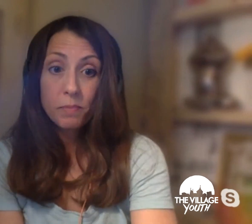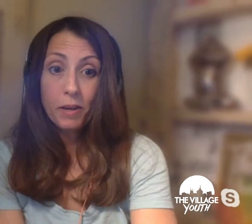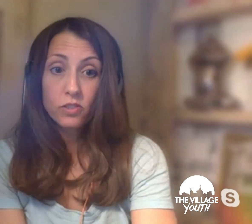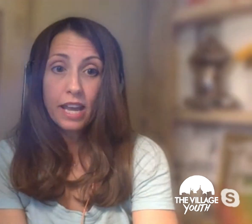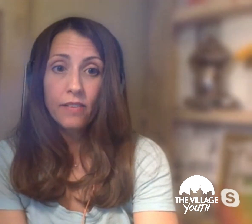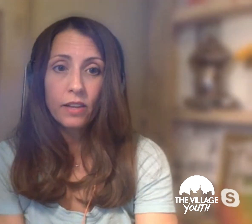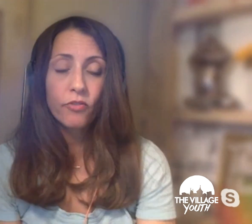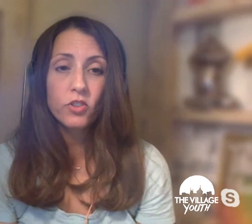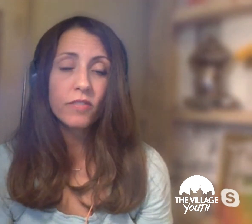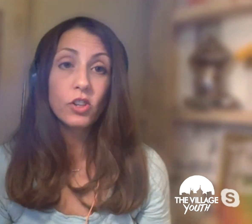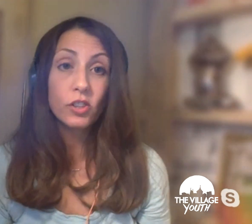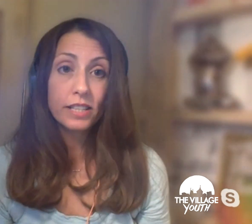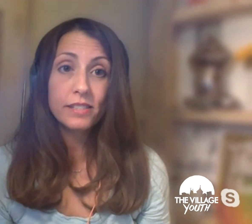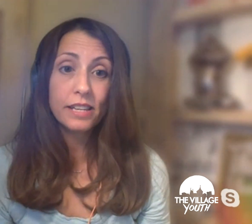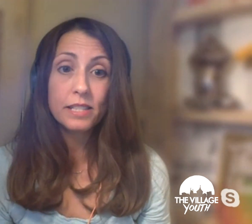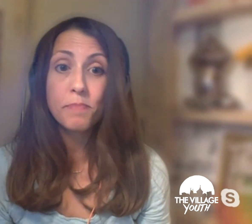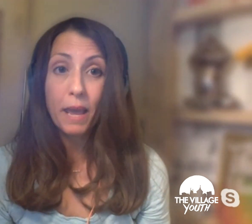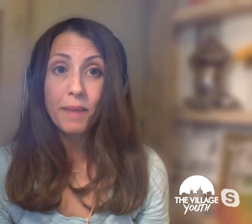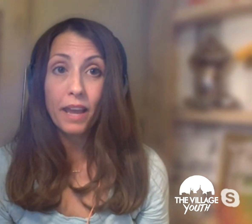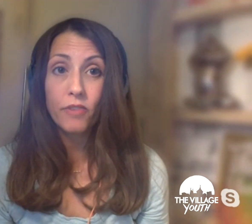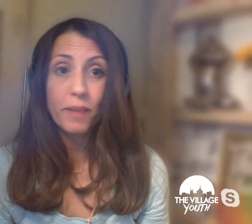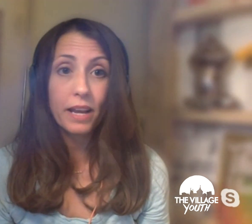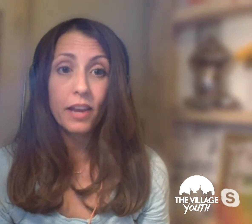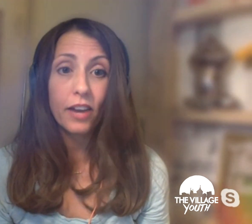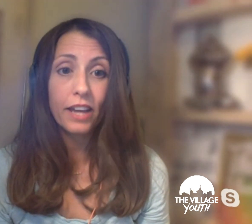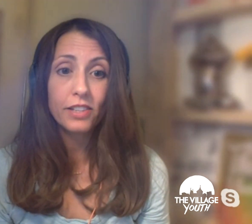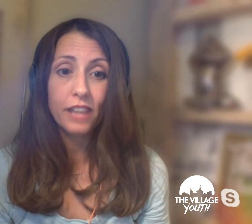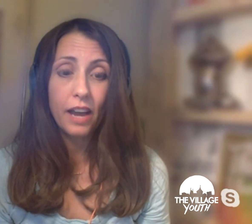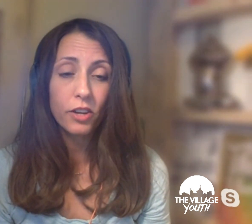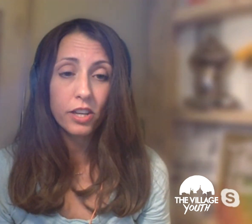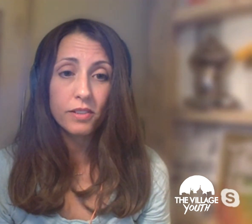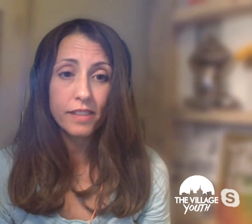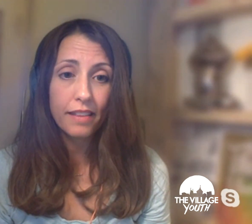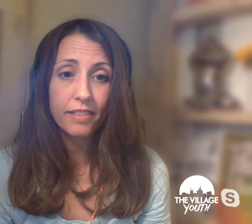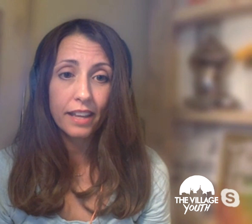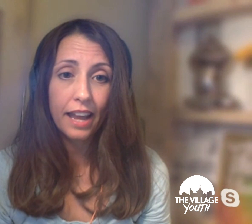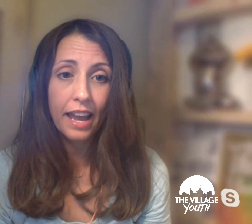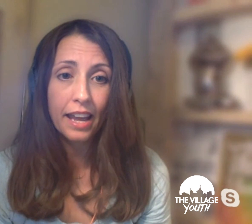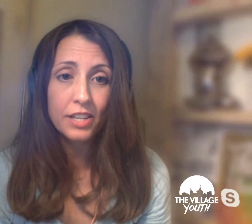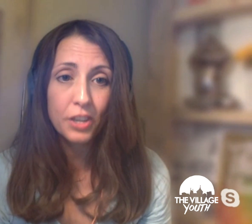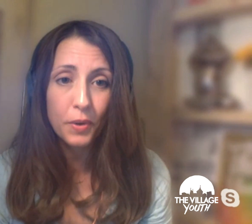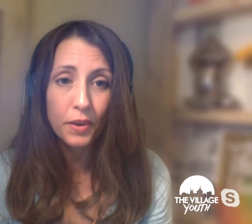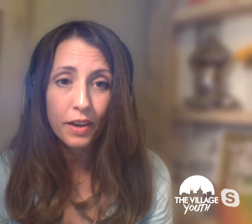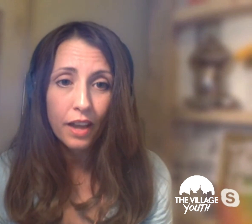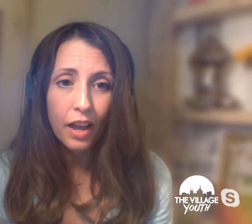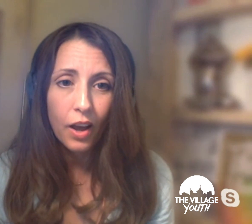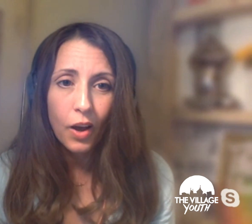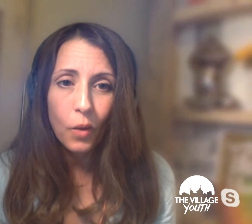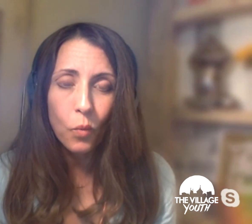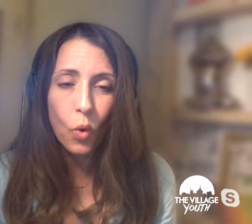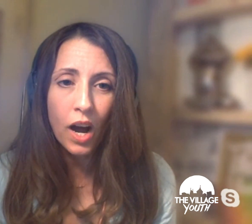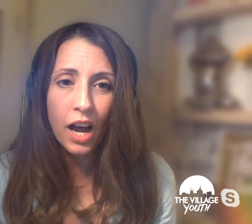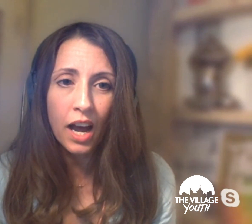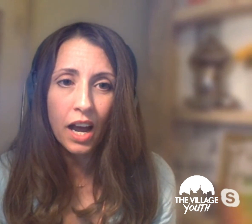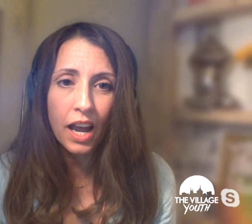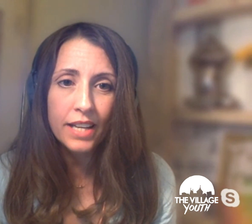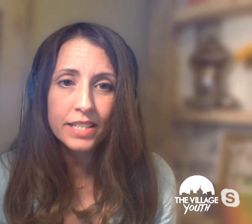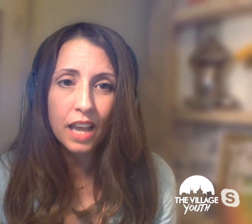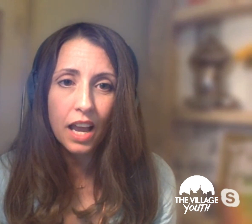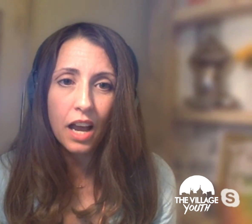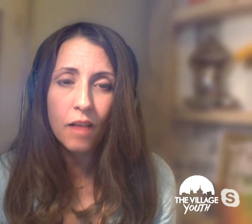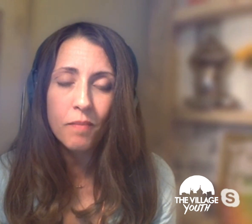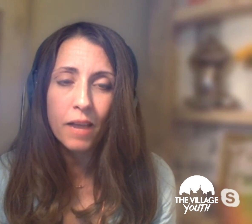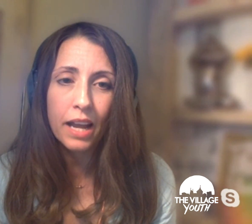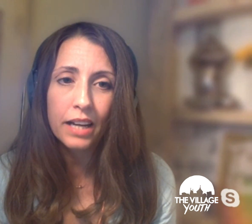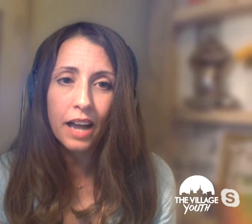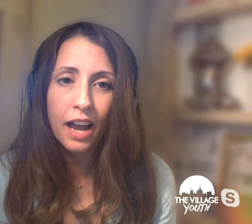have a special talent. First of all, look at Cindy's baby, everybody. Okay, how cute is that thing? Yeah, if you're on YouTube, Cindy is flaunting her new little